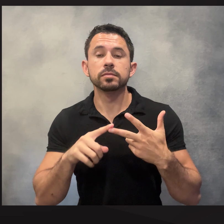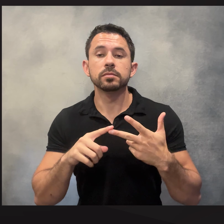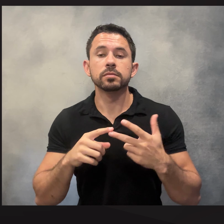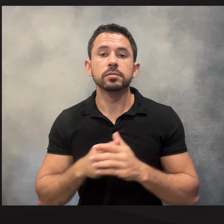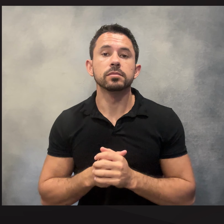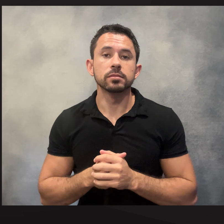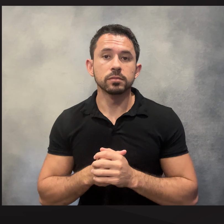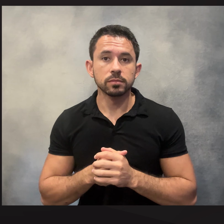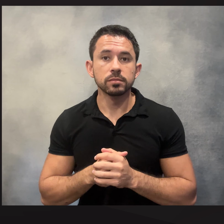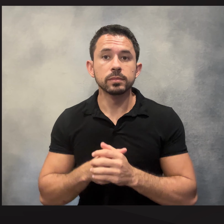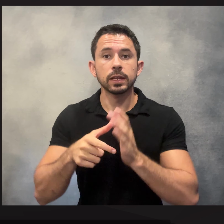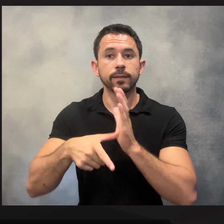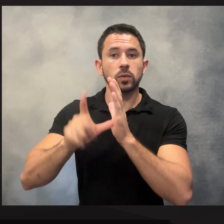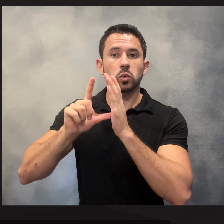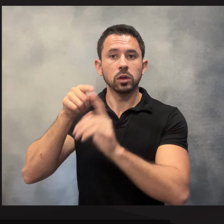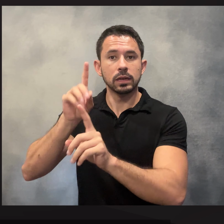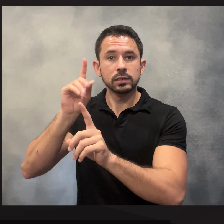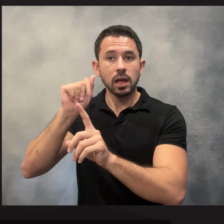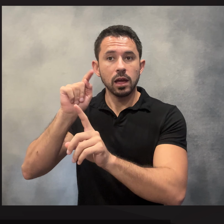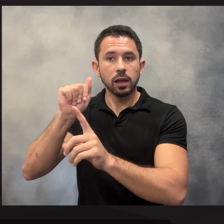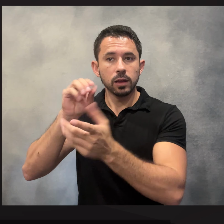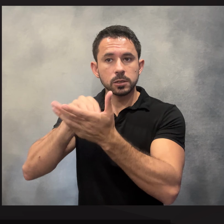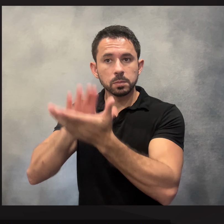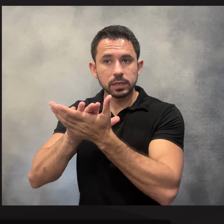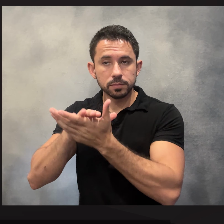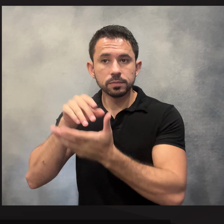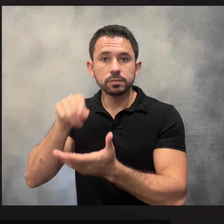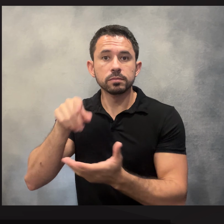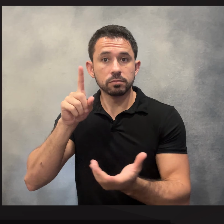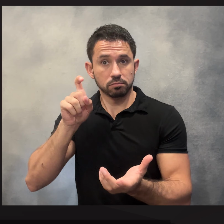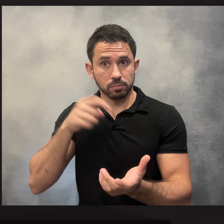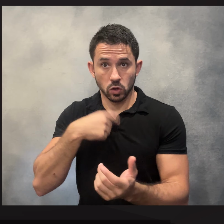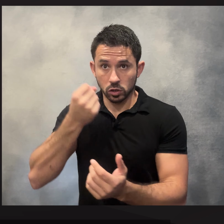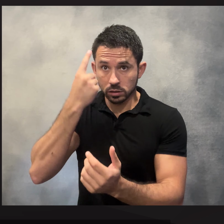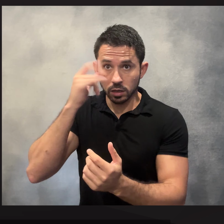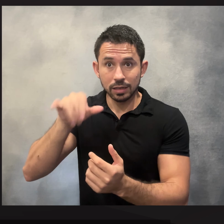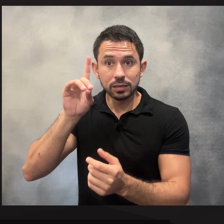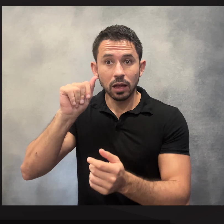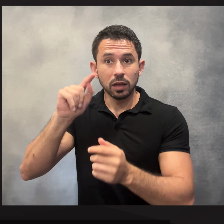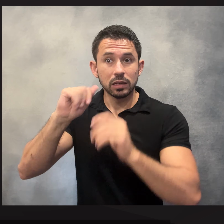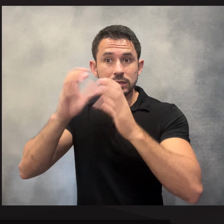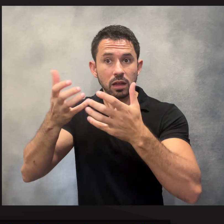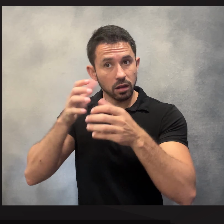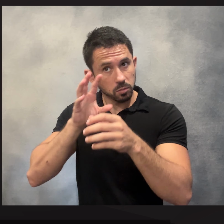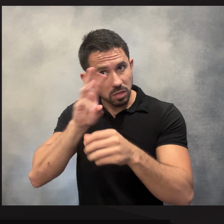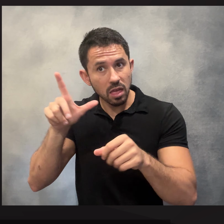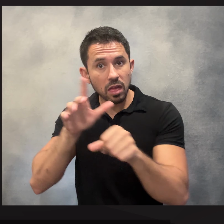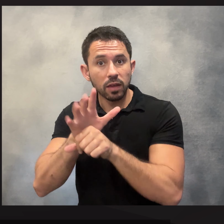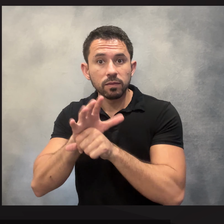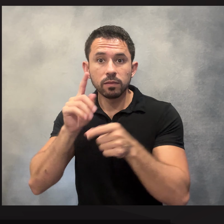Review the data documentation. Do I understand this data set well enough to start using it?